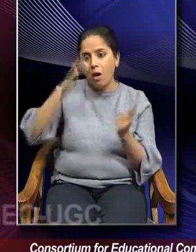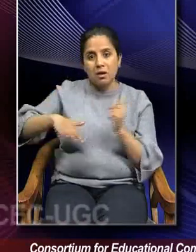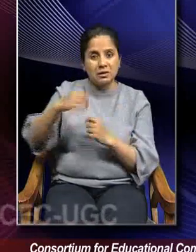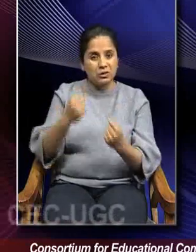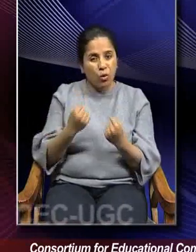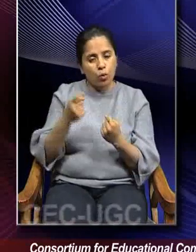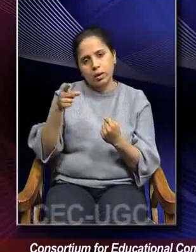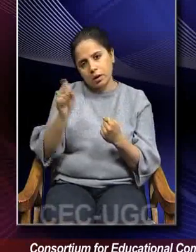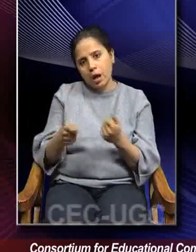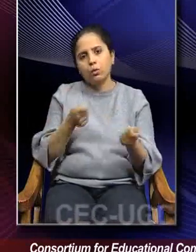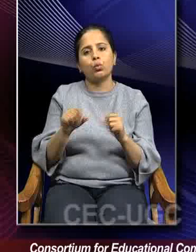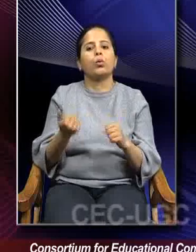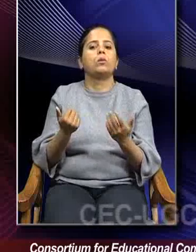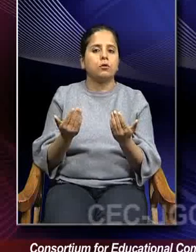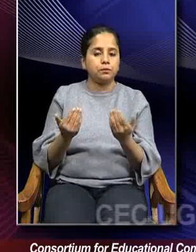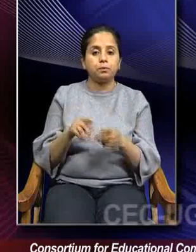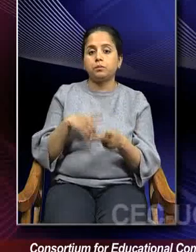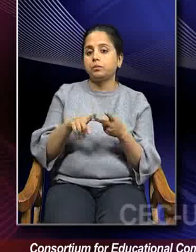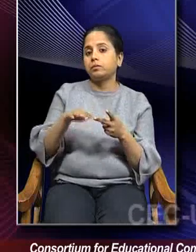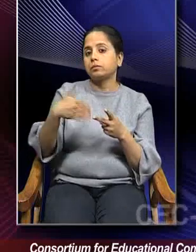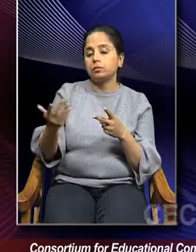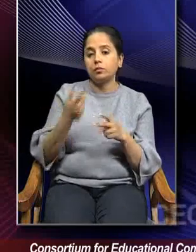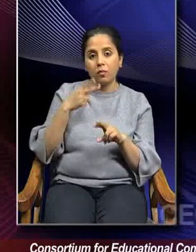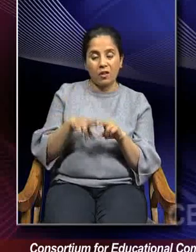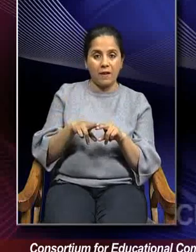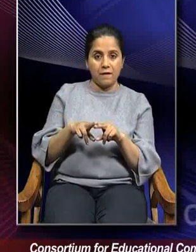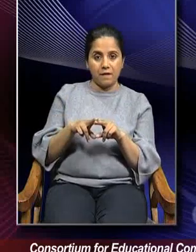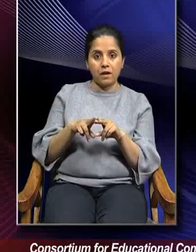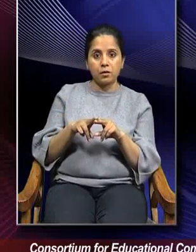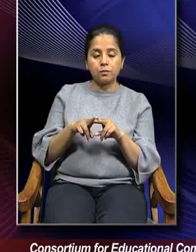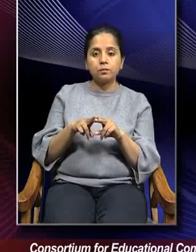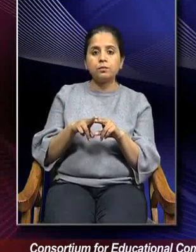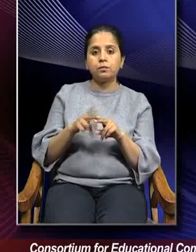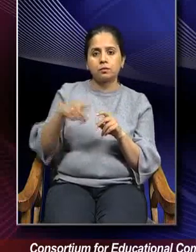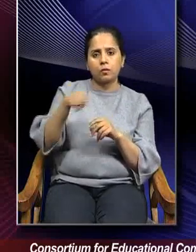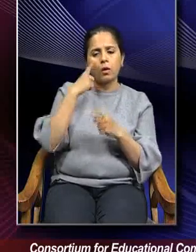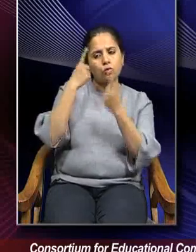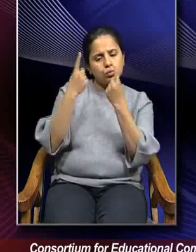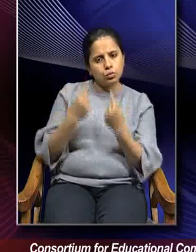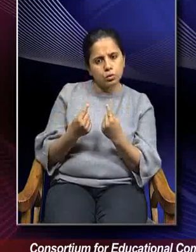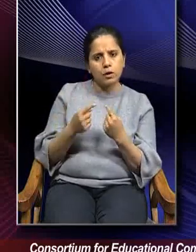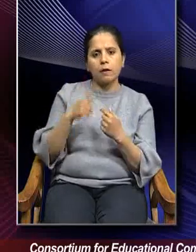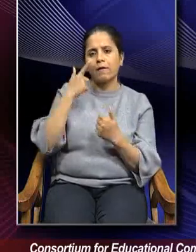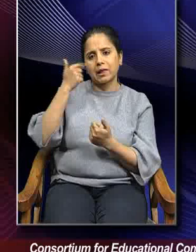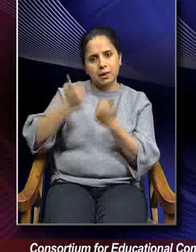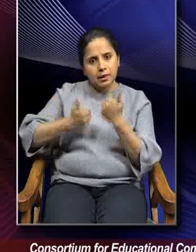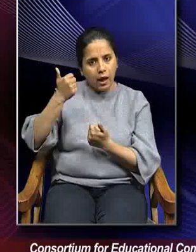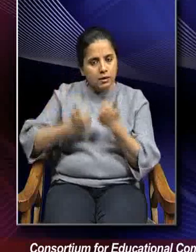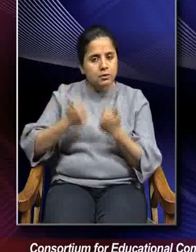assignments. The next one is, if you have to evaluate, if you have to test the